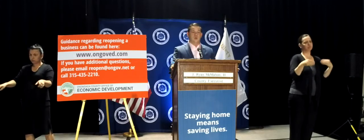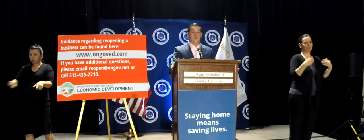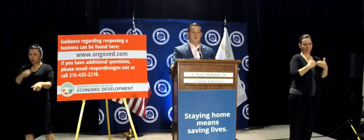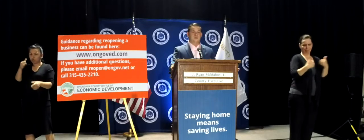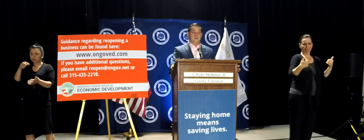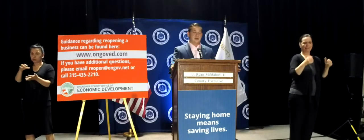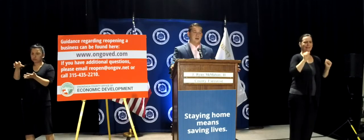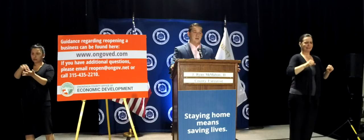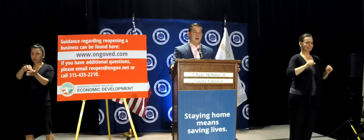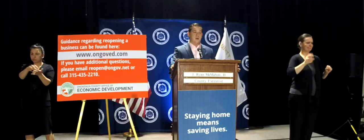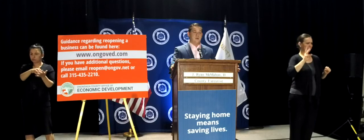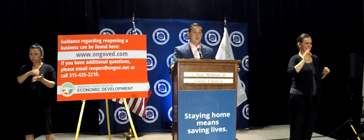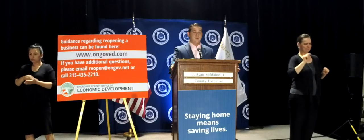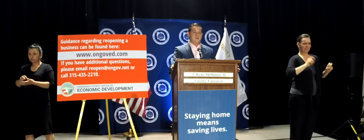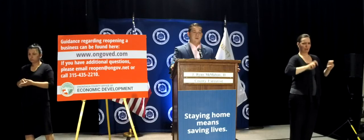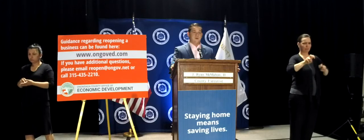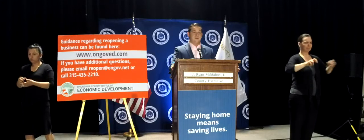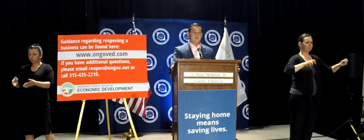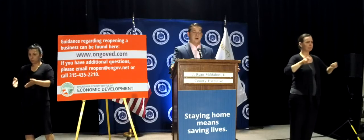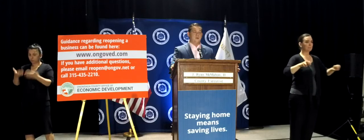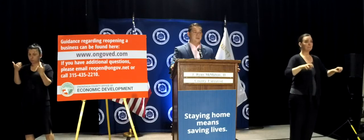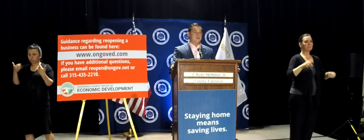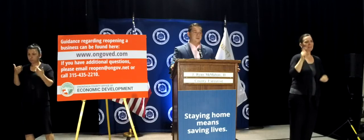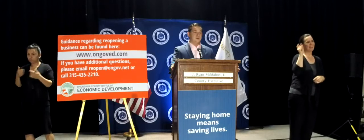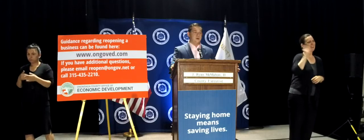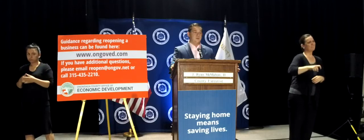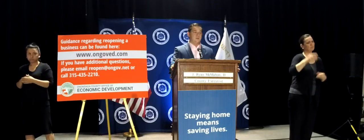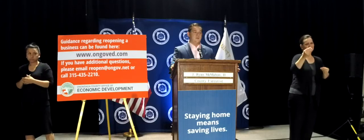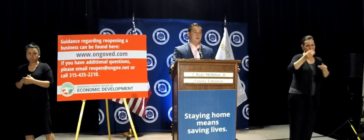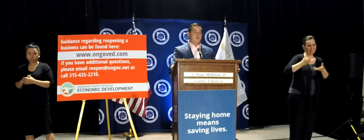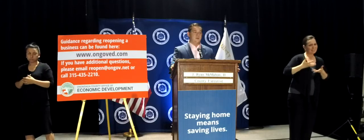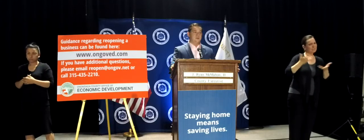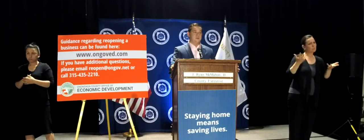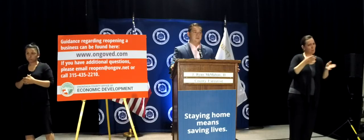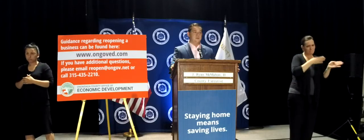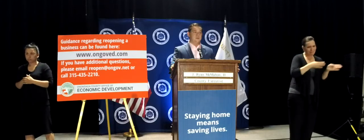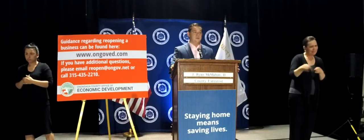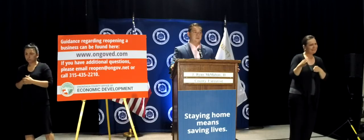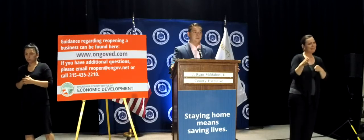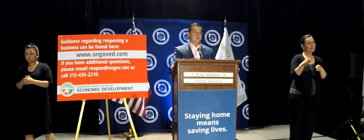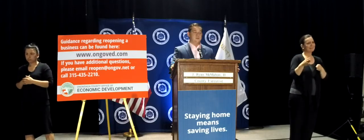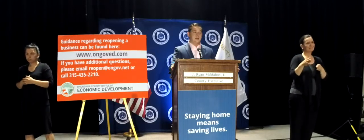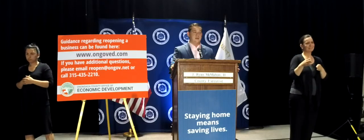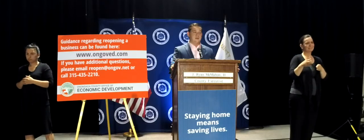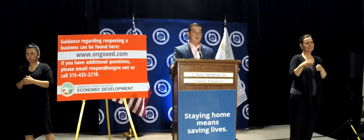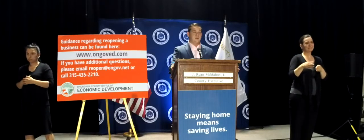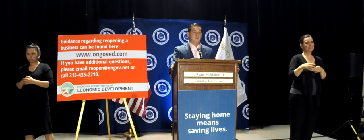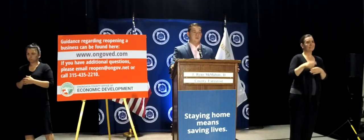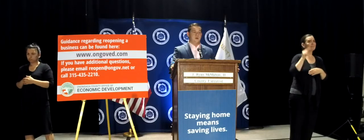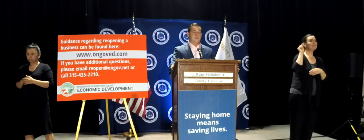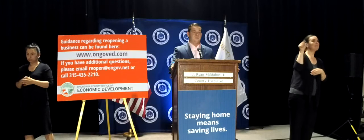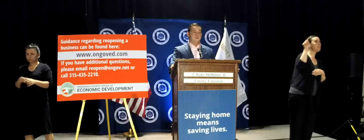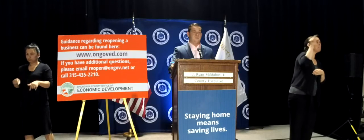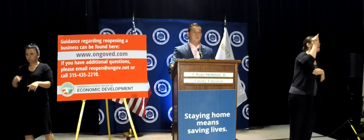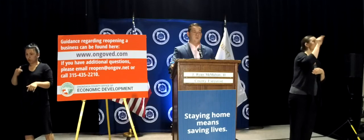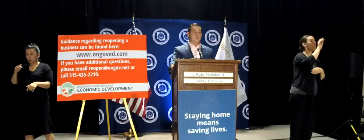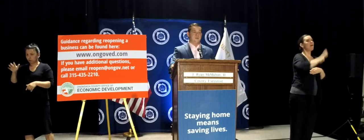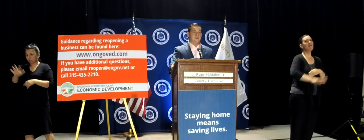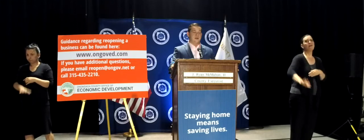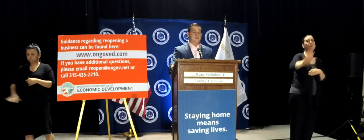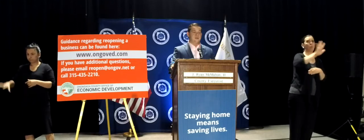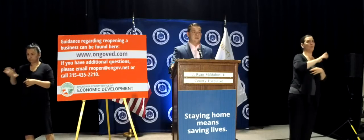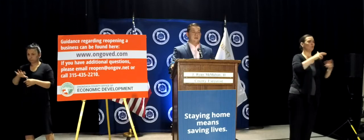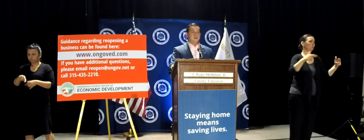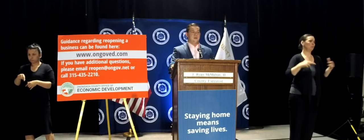know soon because they got to come out, because our region isn't alone. Every other region in the state who's been in